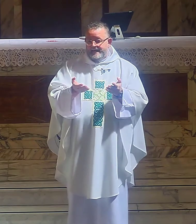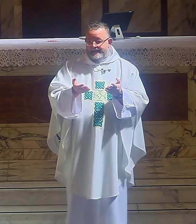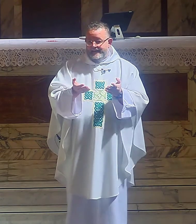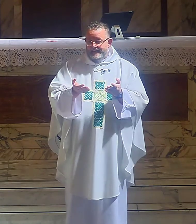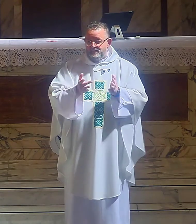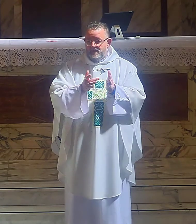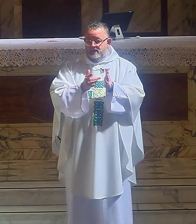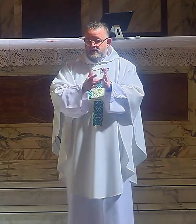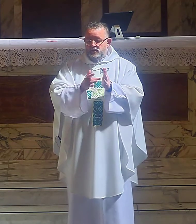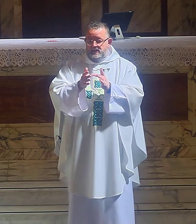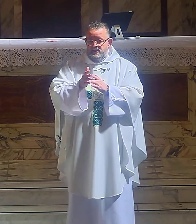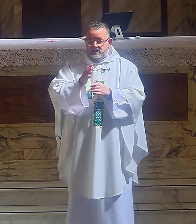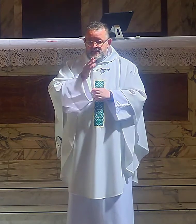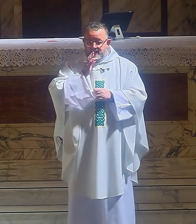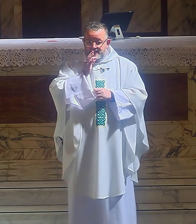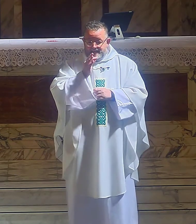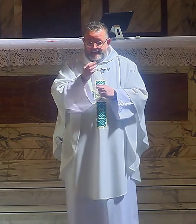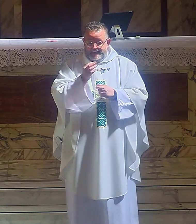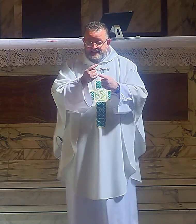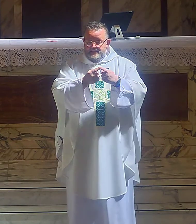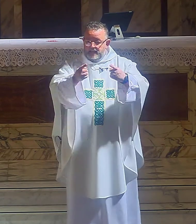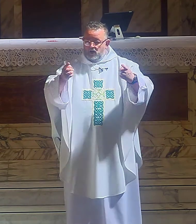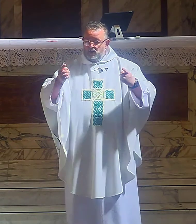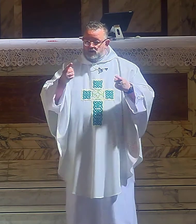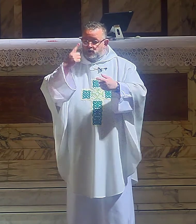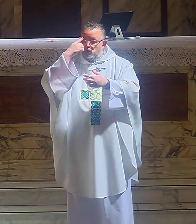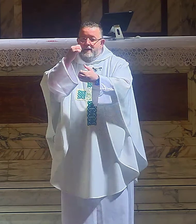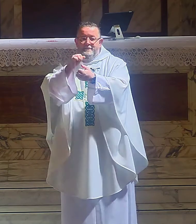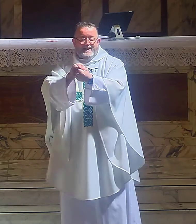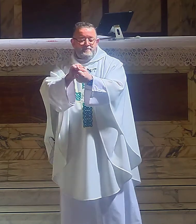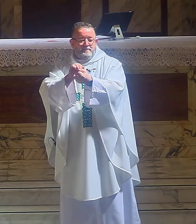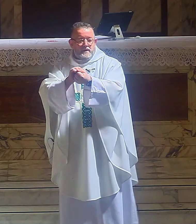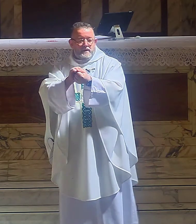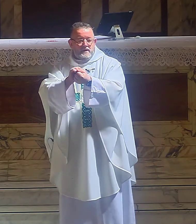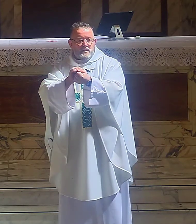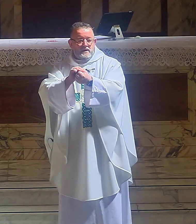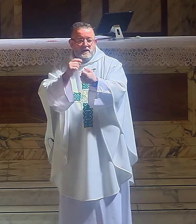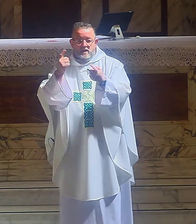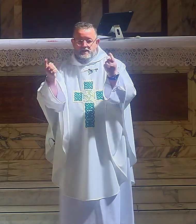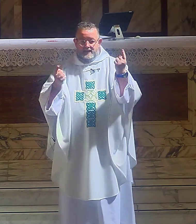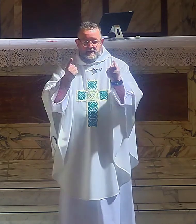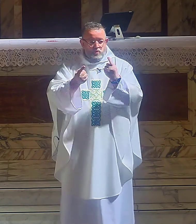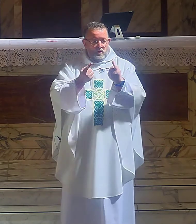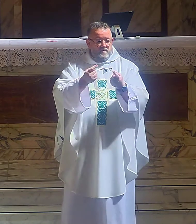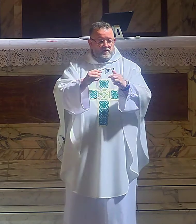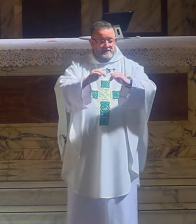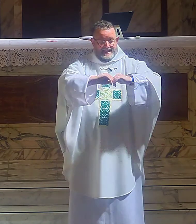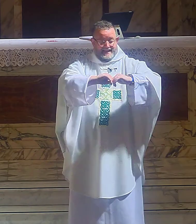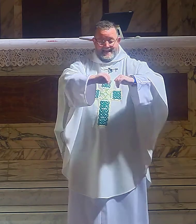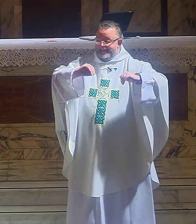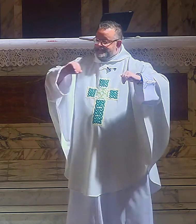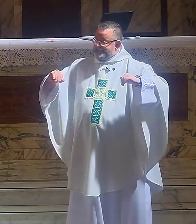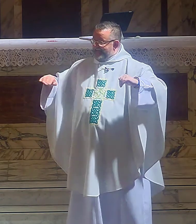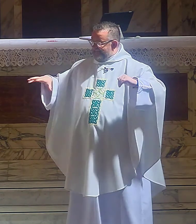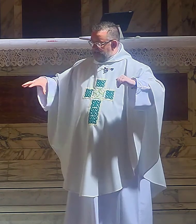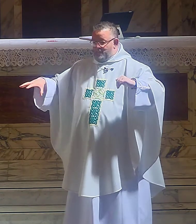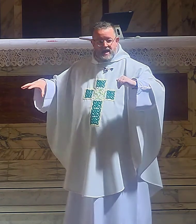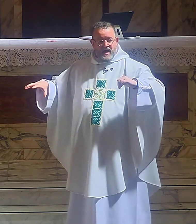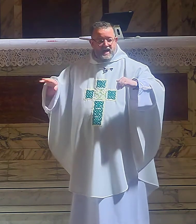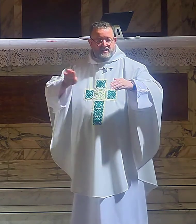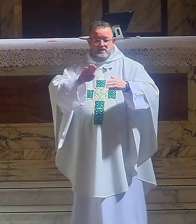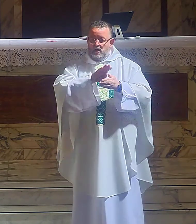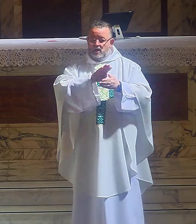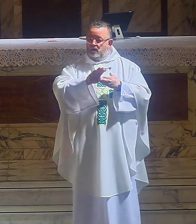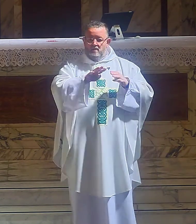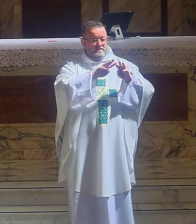Today, Jesus is asking us to remember that each one of us is set